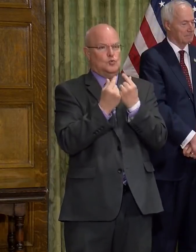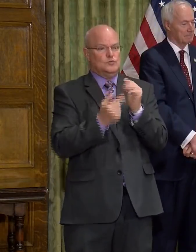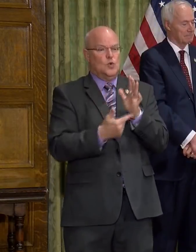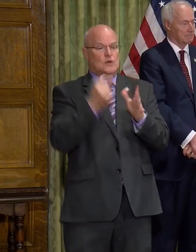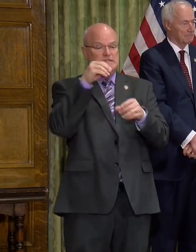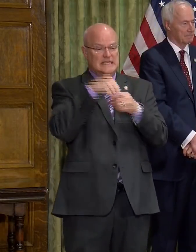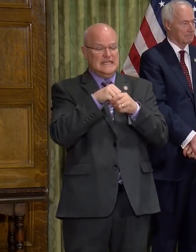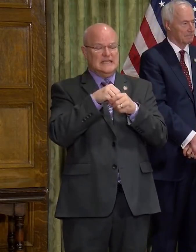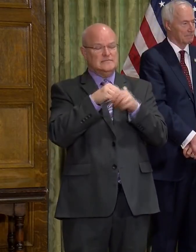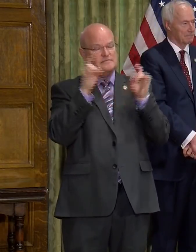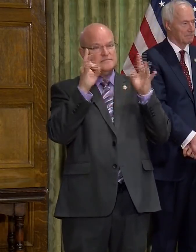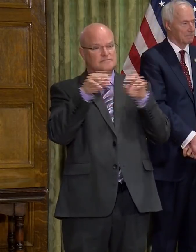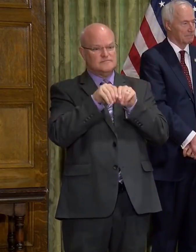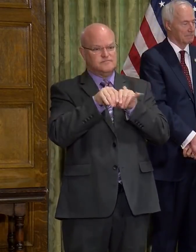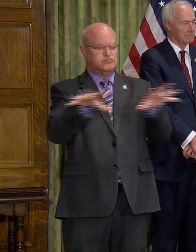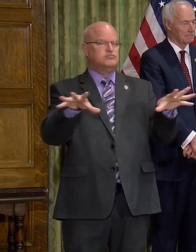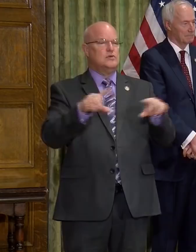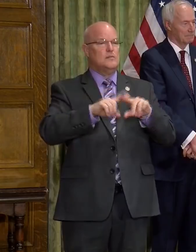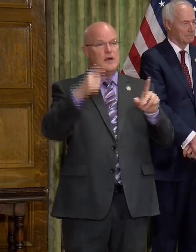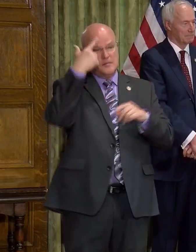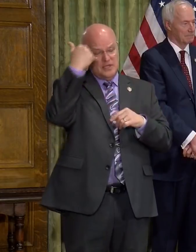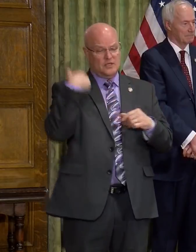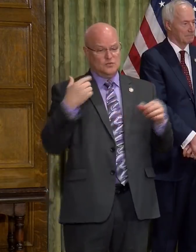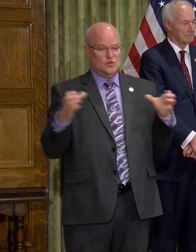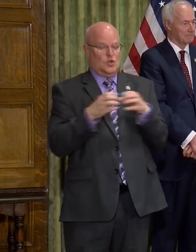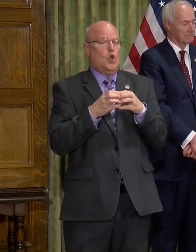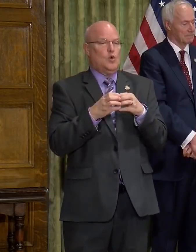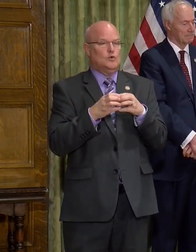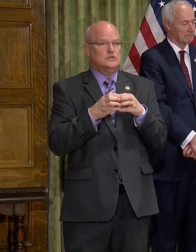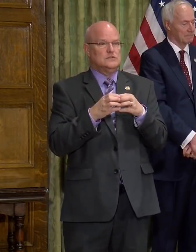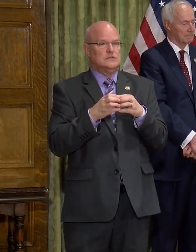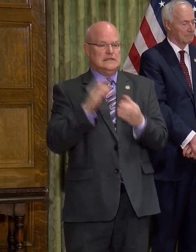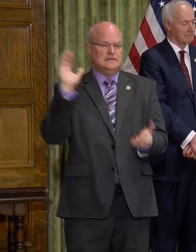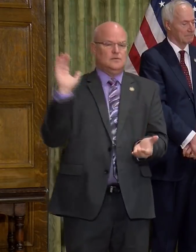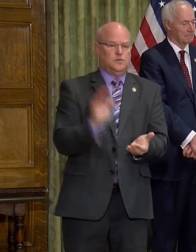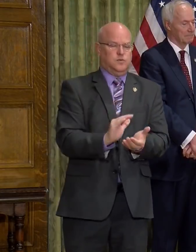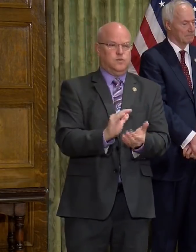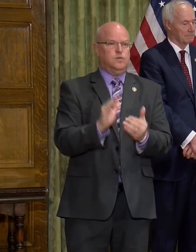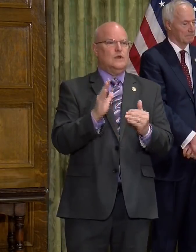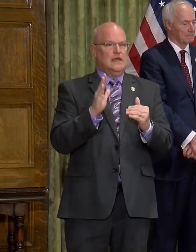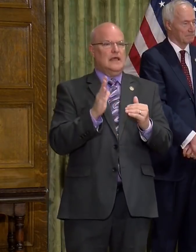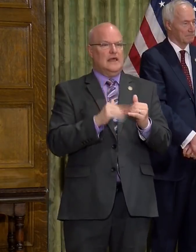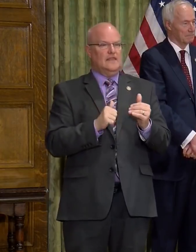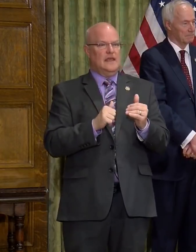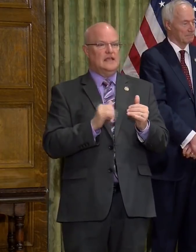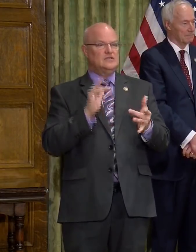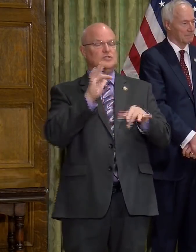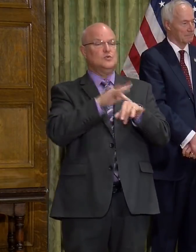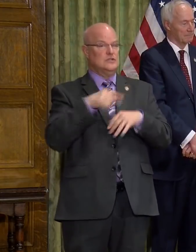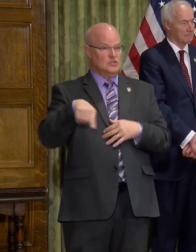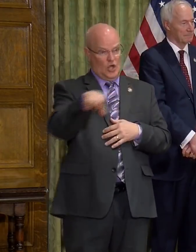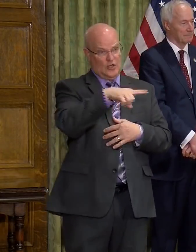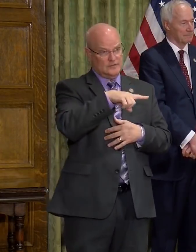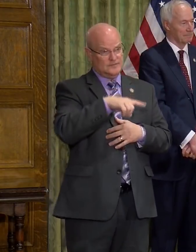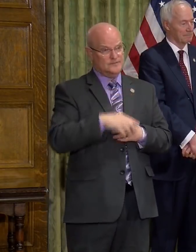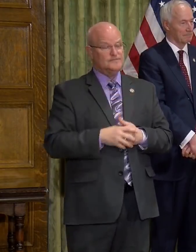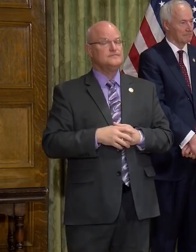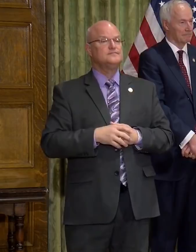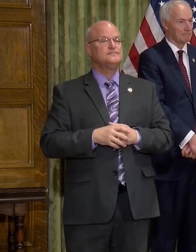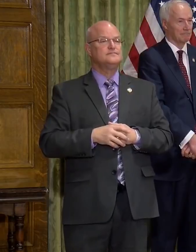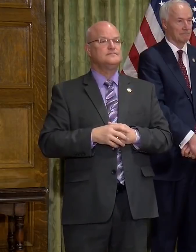gets in, it will be disastrous, but because we're closed, it's less likely to get in there than it is to reach y'all.